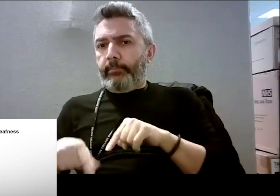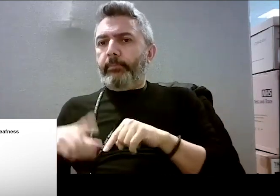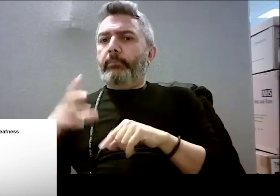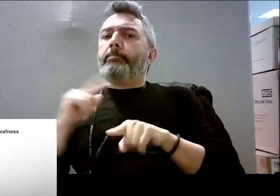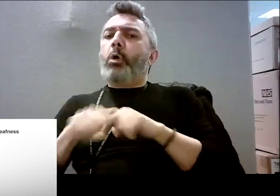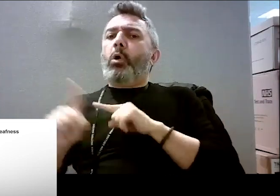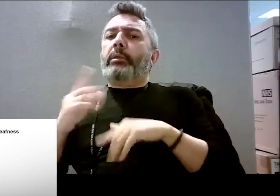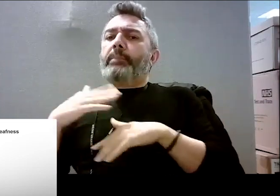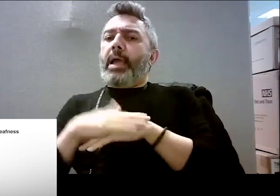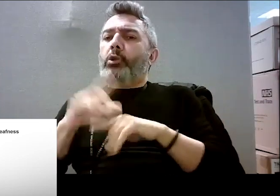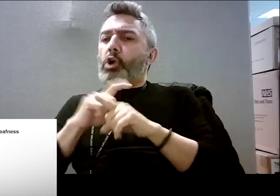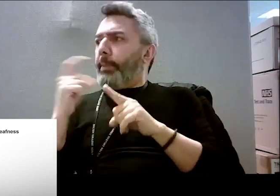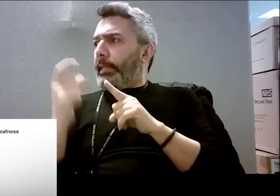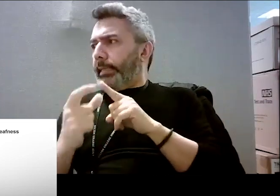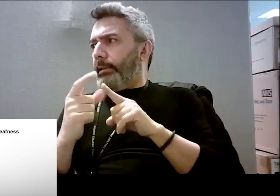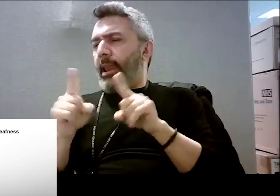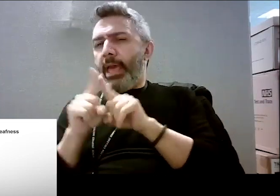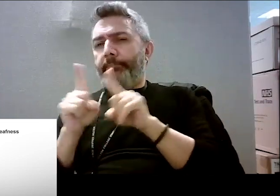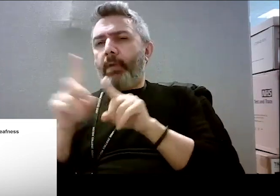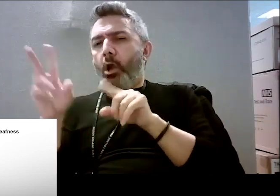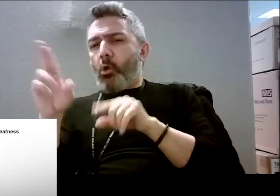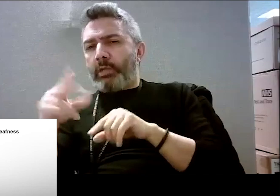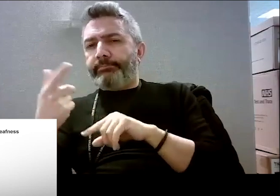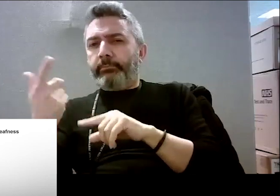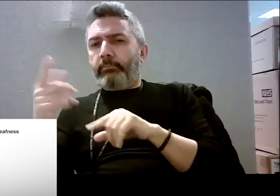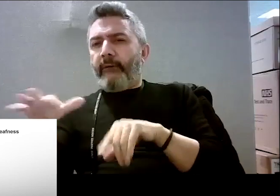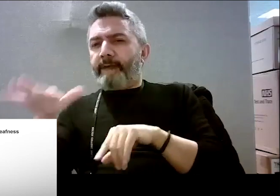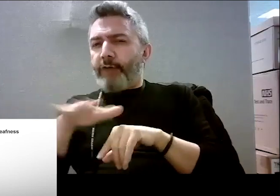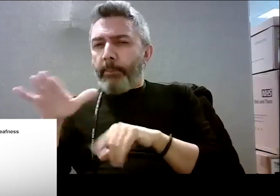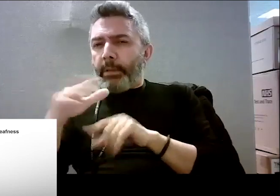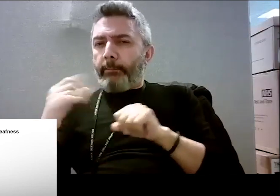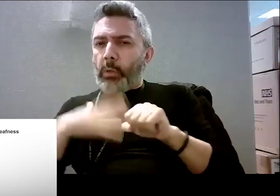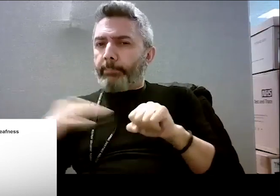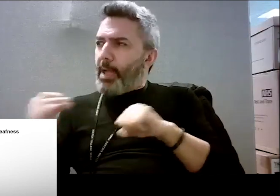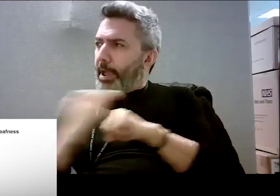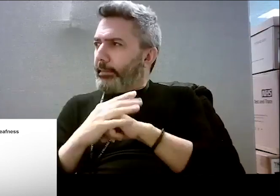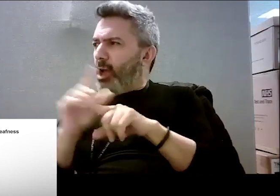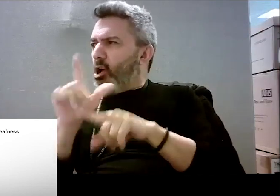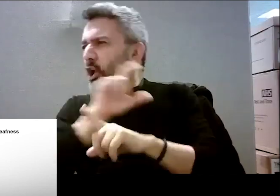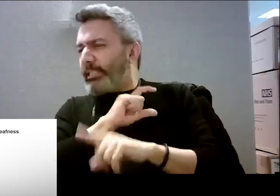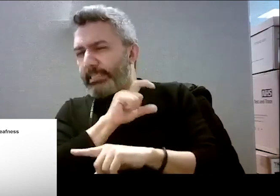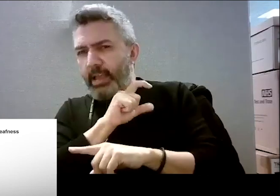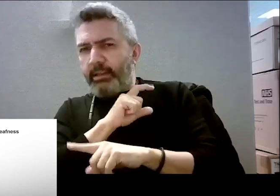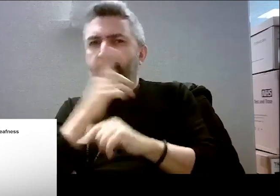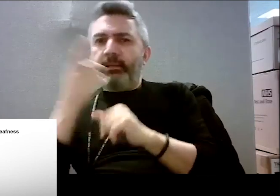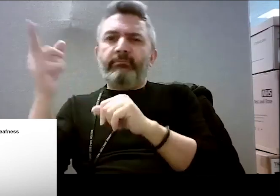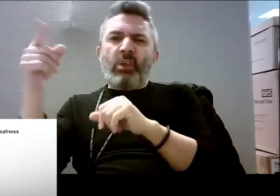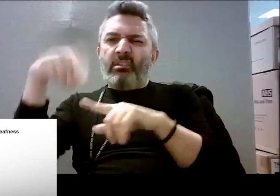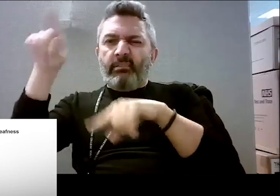a lot in the Asian community in the UK. I'm not sure about other communities. I think this is because